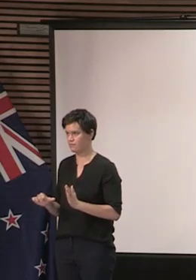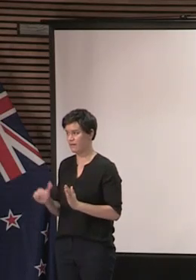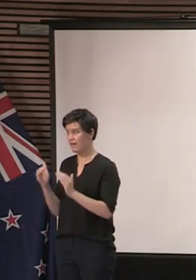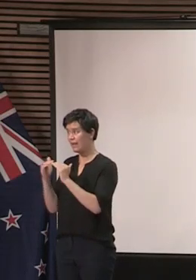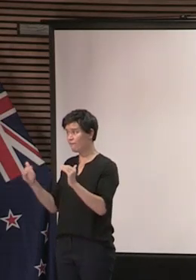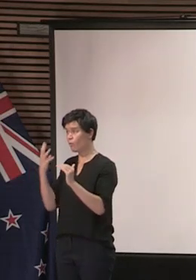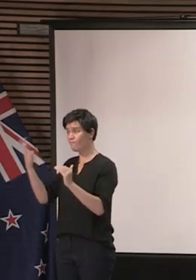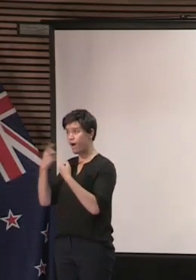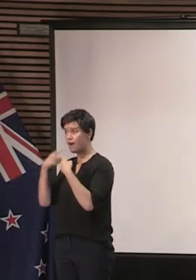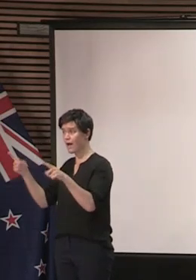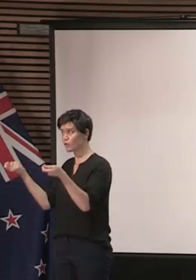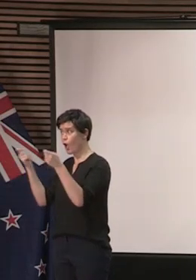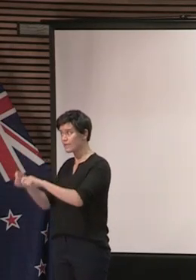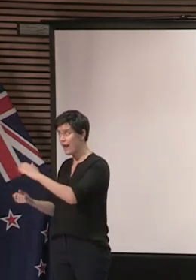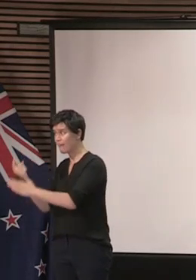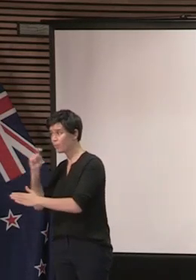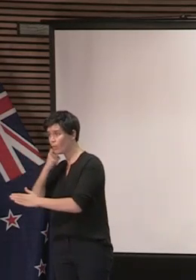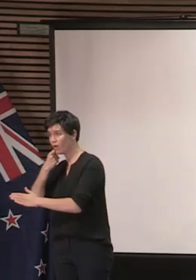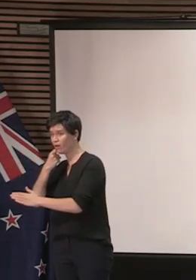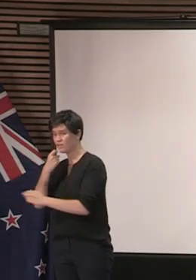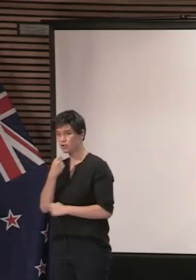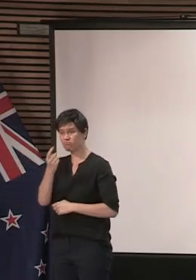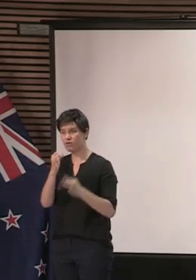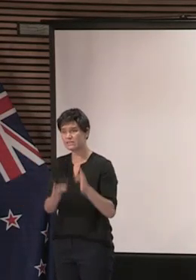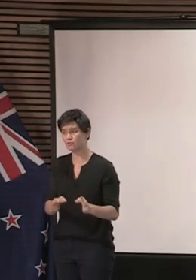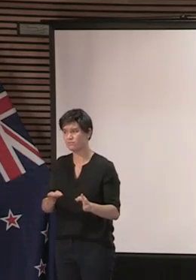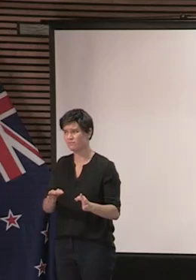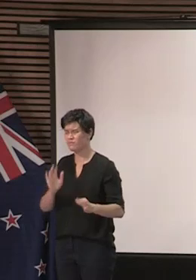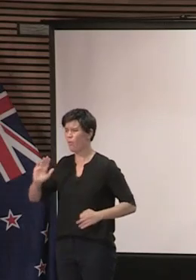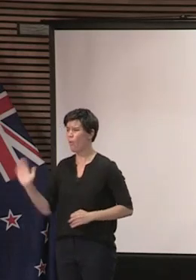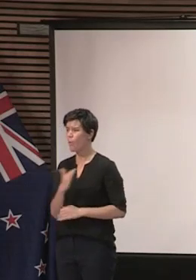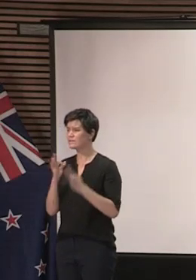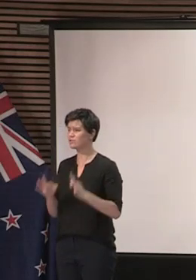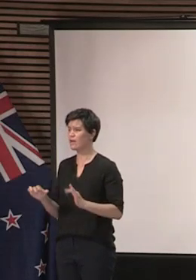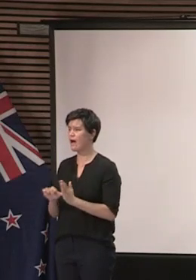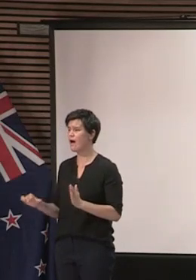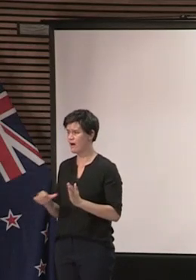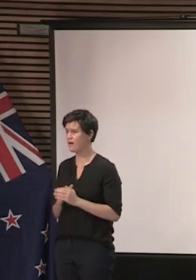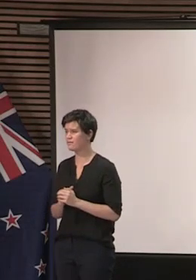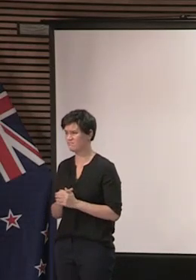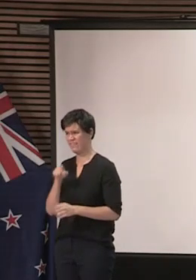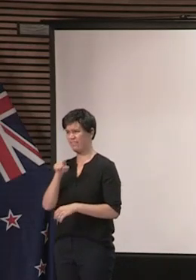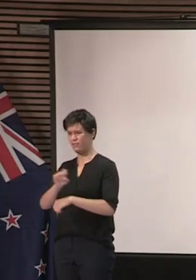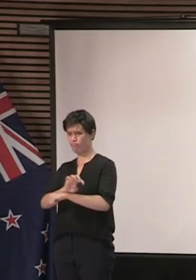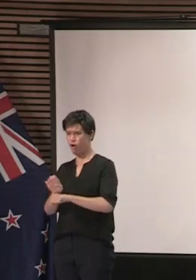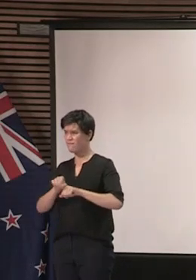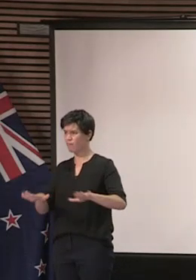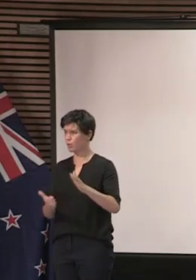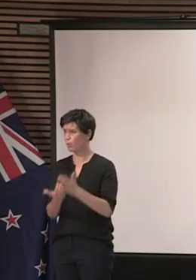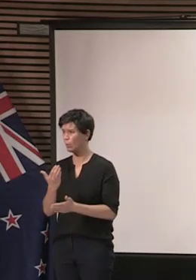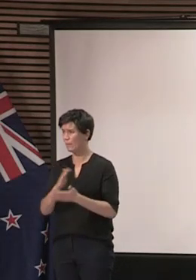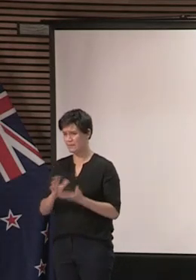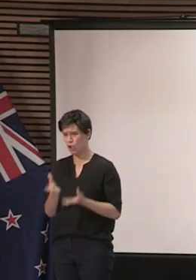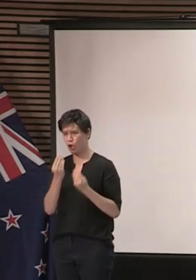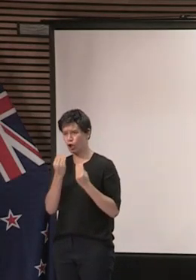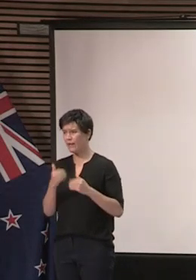we're dealing with a virus that keeps teaching us new things, but also because we,